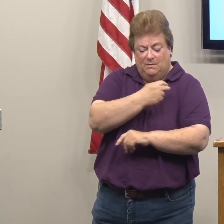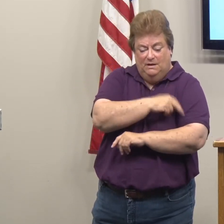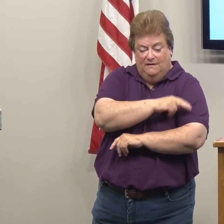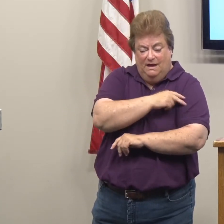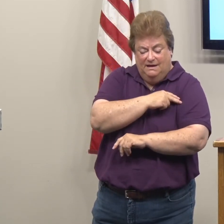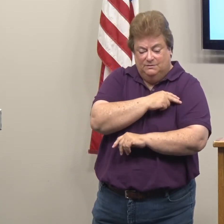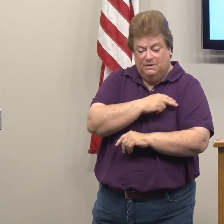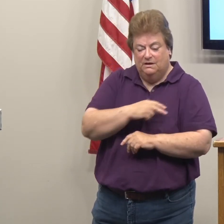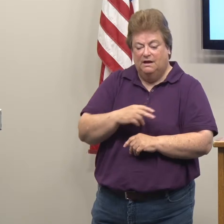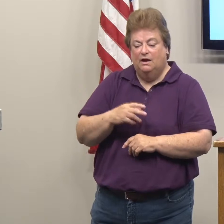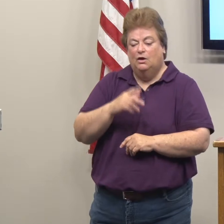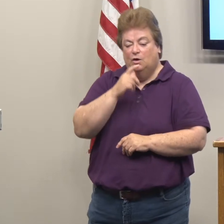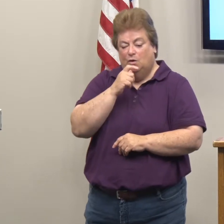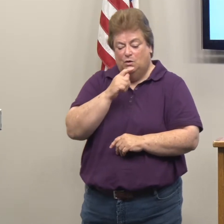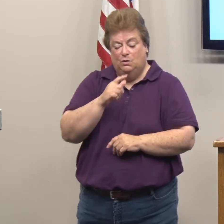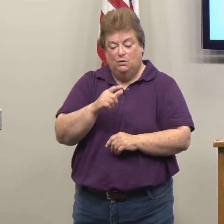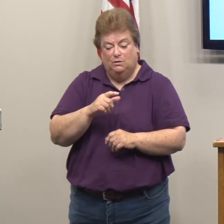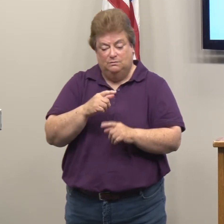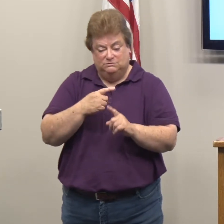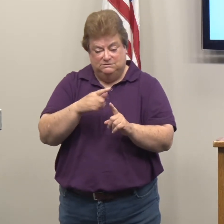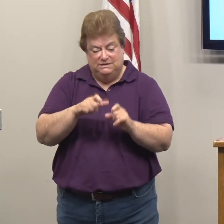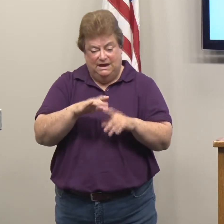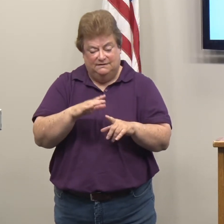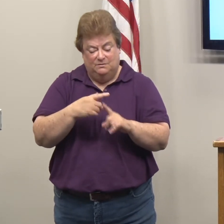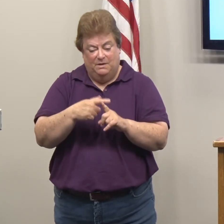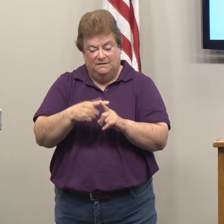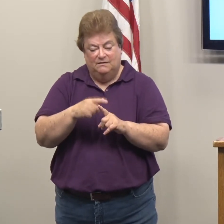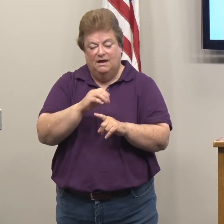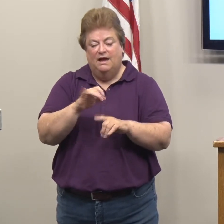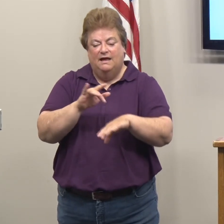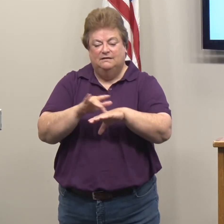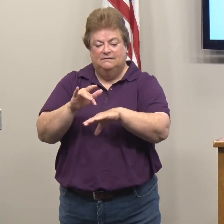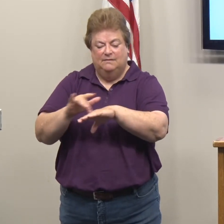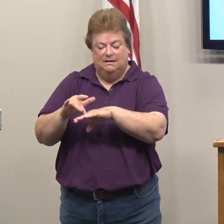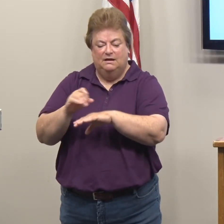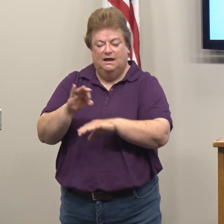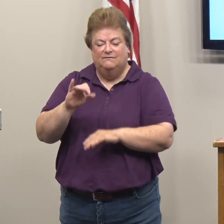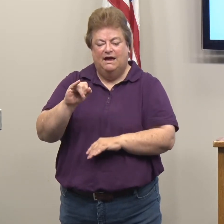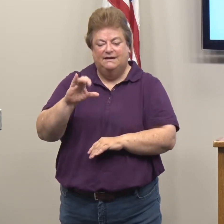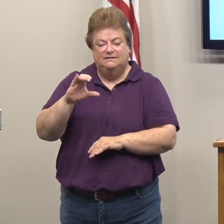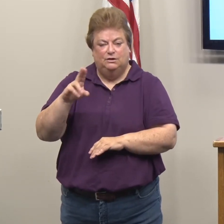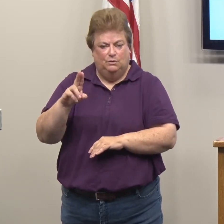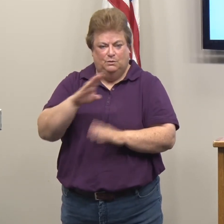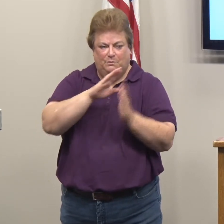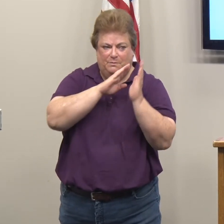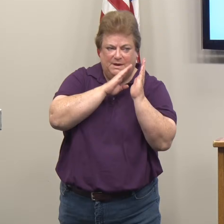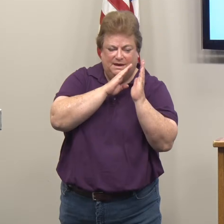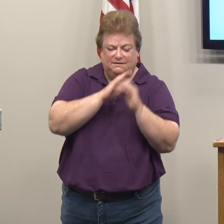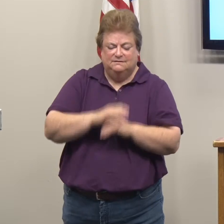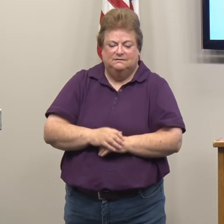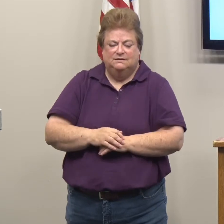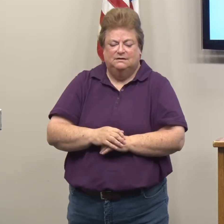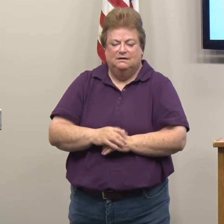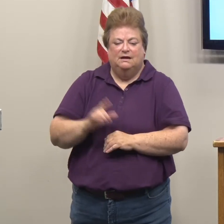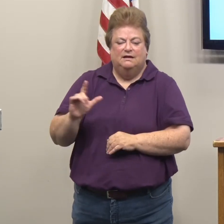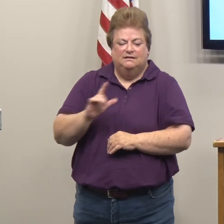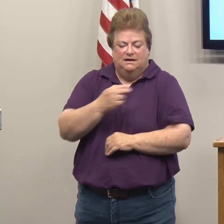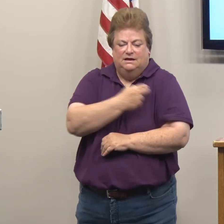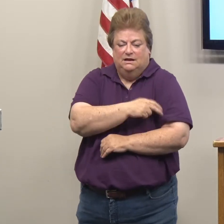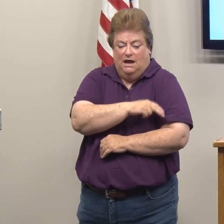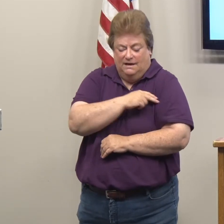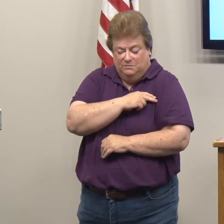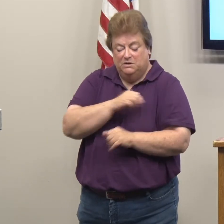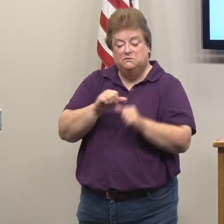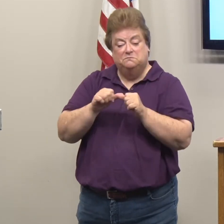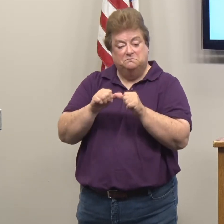are COVID-19 positive, and the availability of ICU beds. Lincoln's hospitals have remained